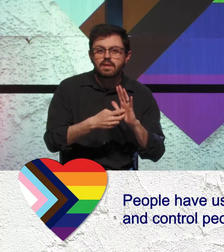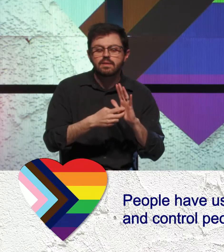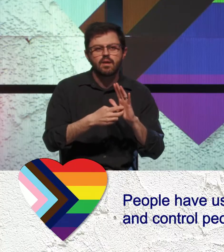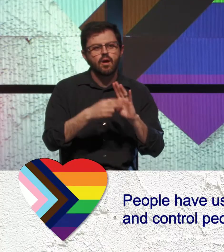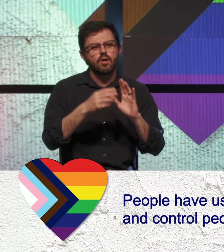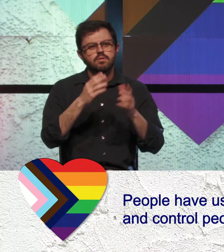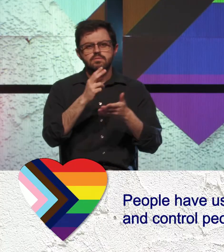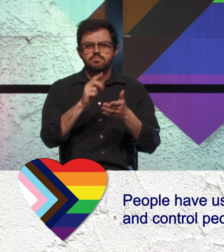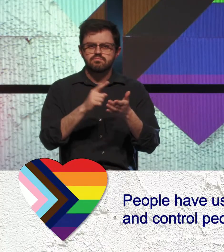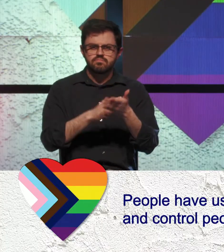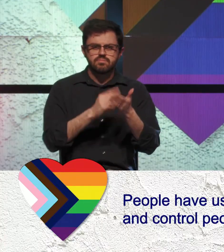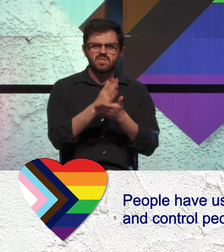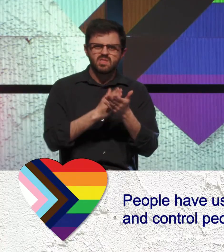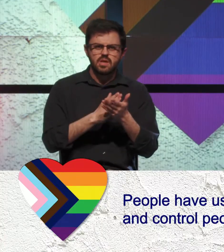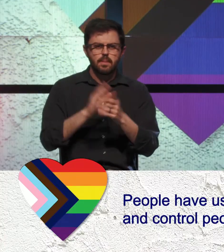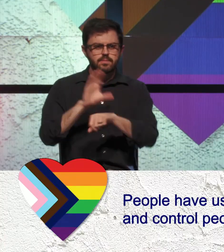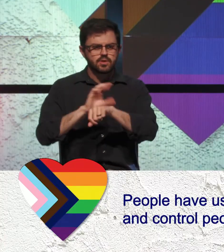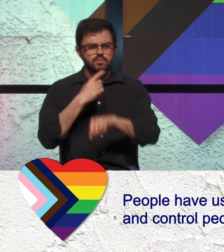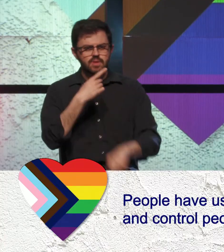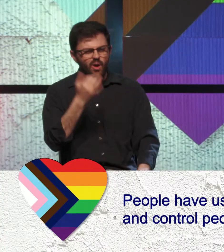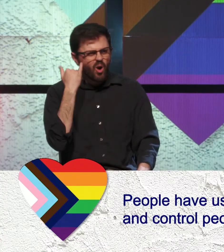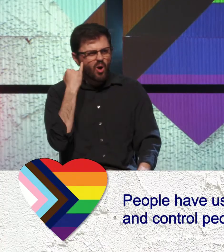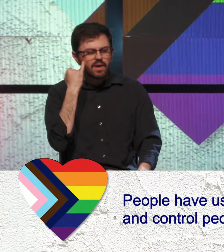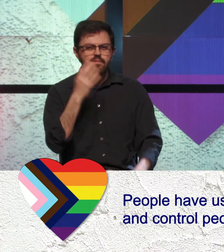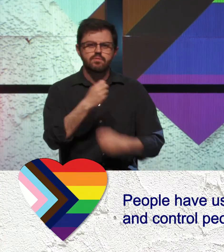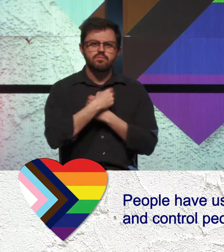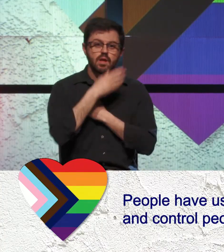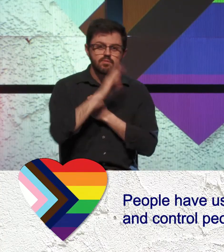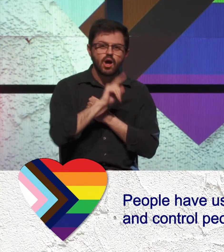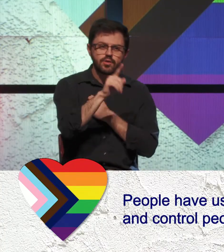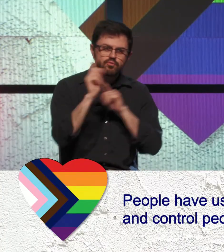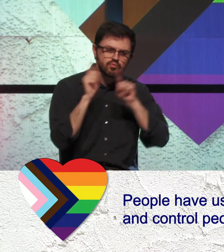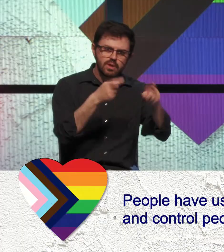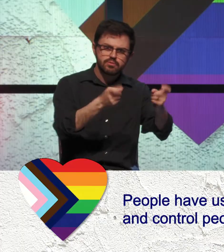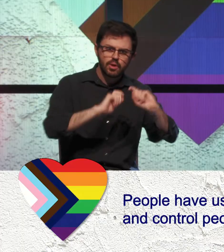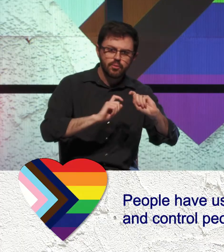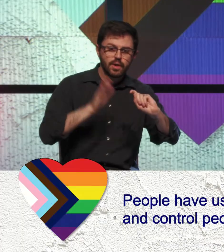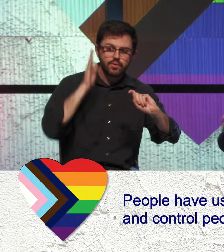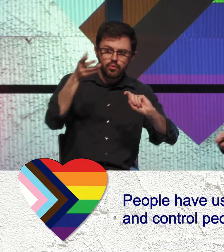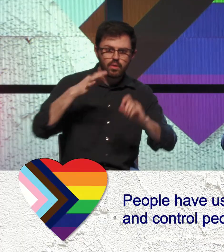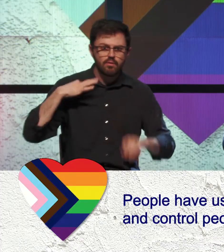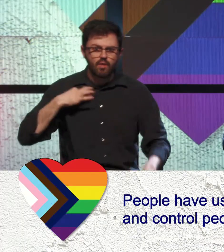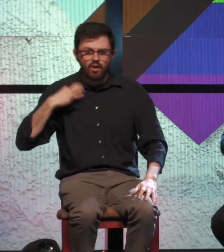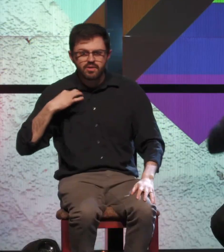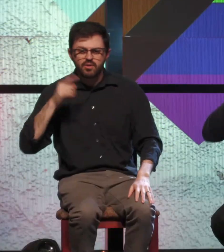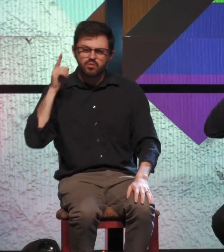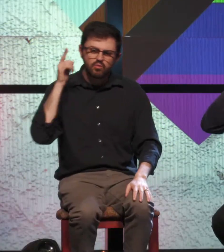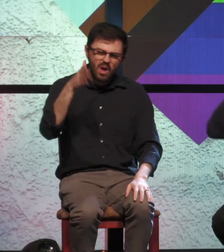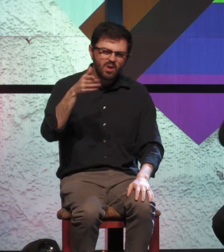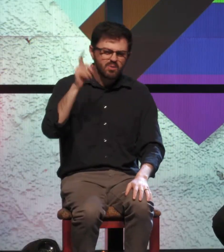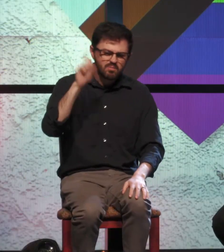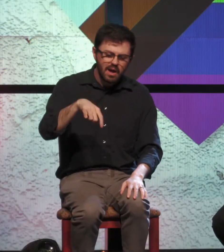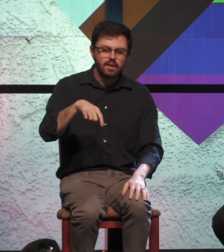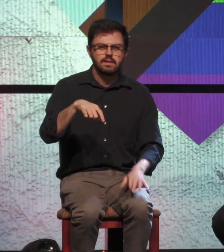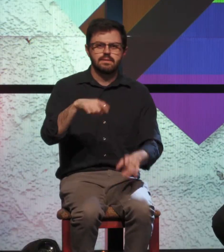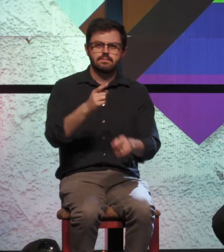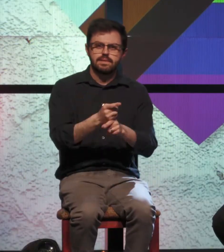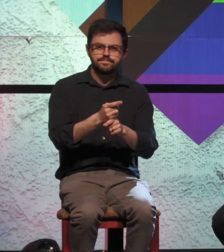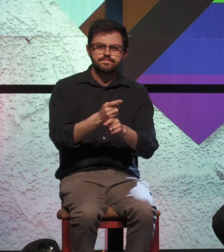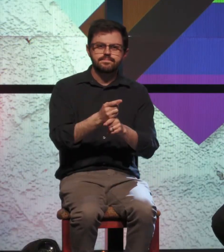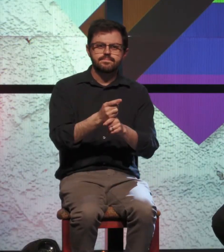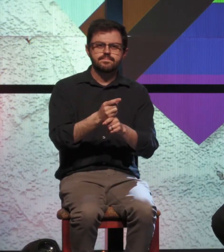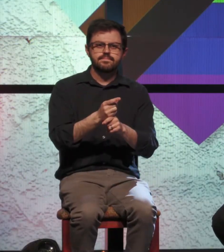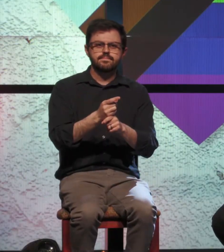then you will give in the offering. If you love God, you'll volunteer. And it's important because like the very heart of this